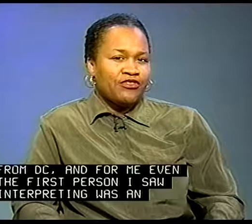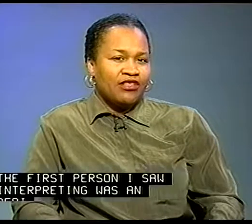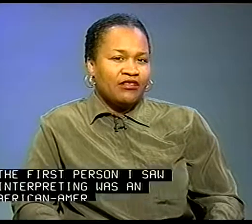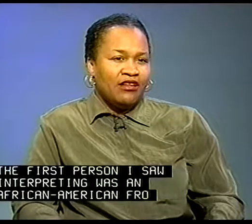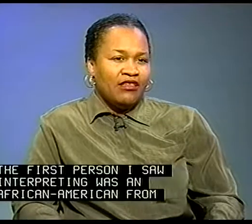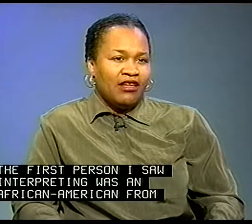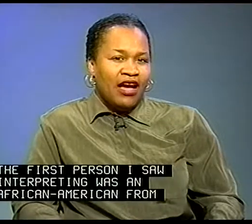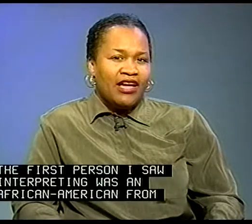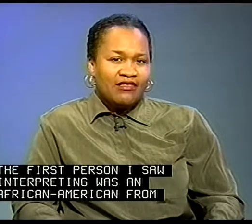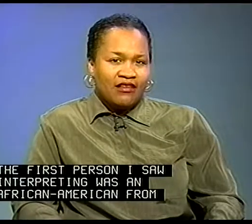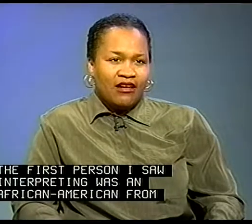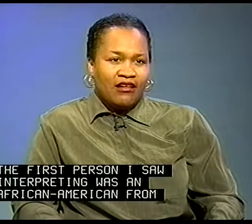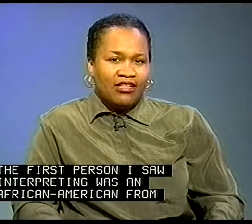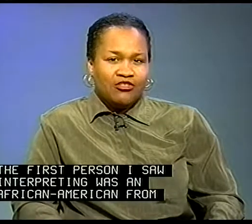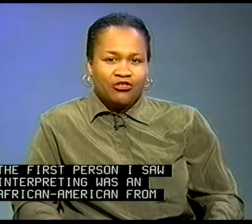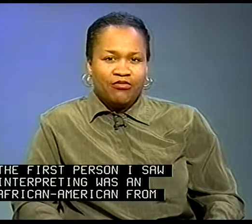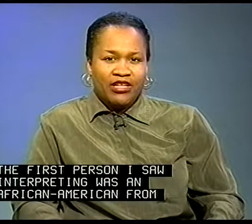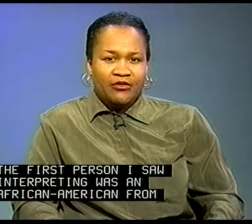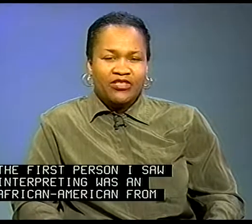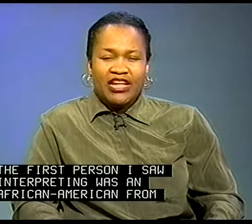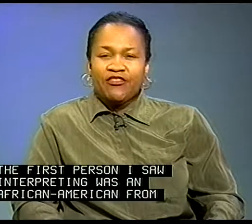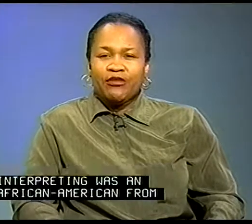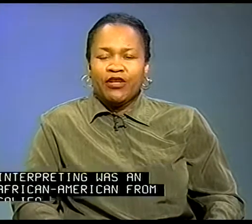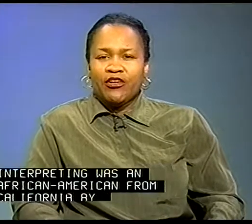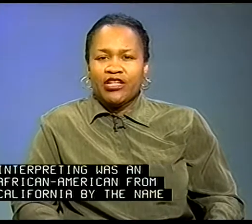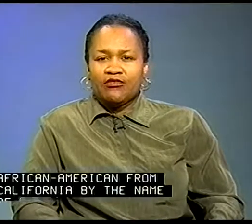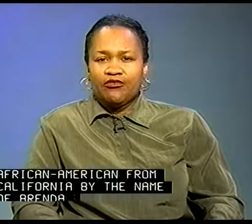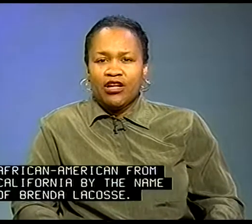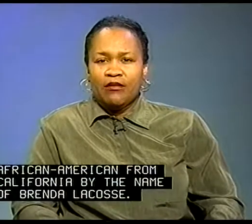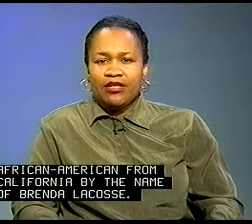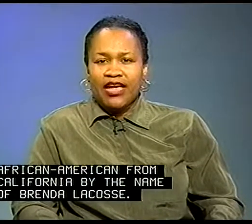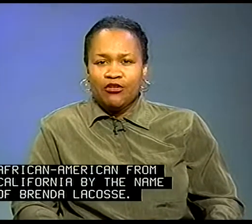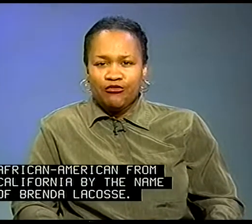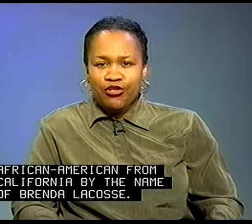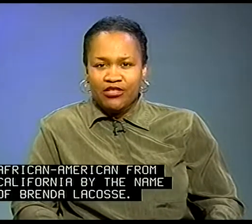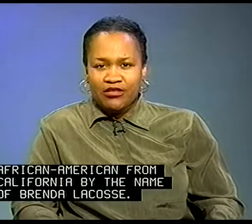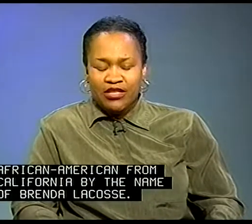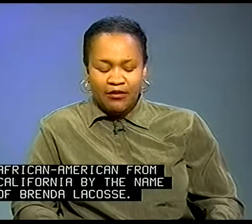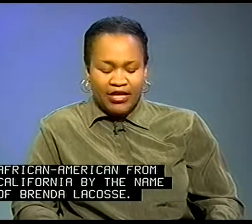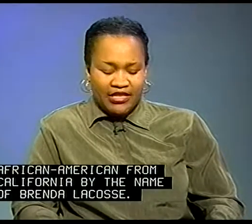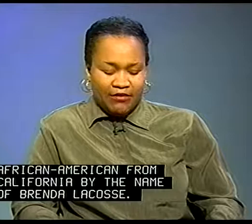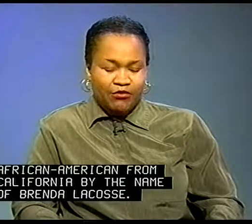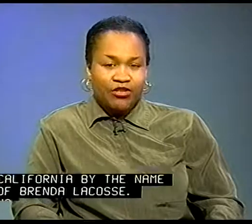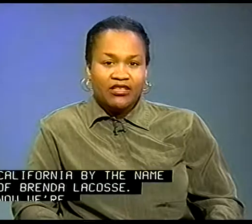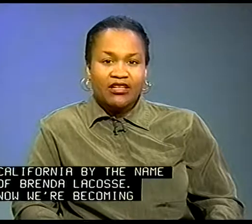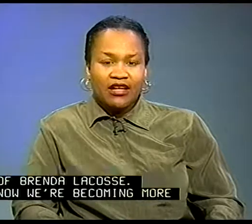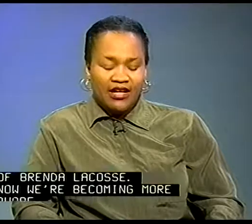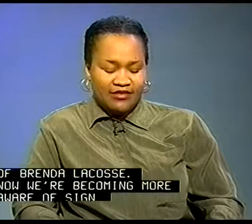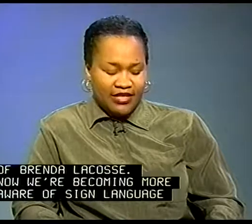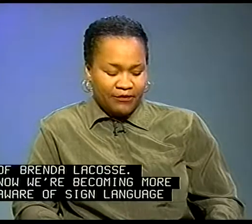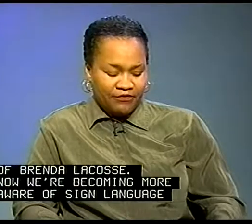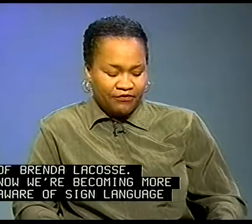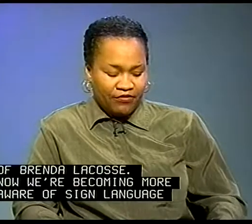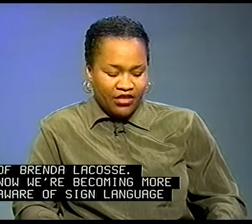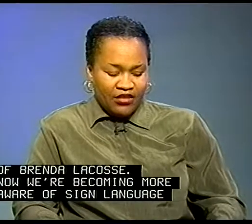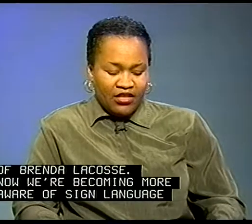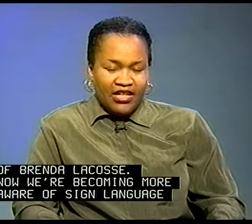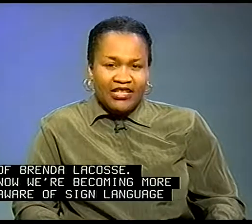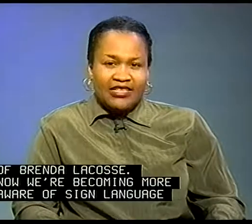person that I saw interpreting was an African-American from California by the name of Brenda Lacasse. Now